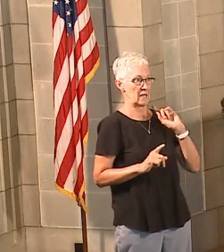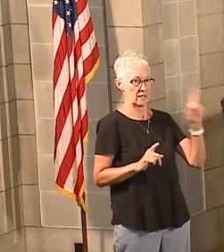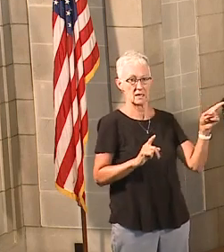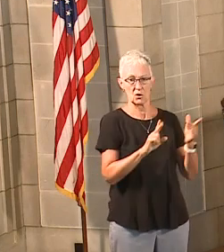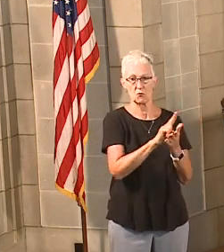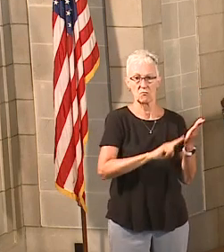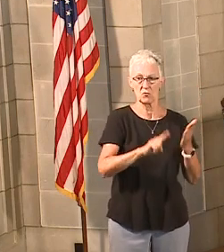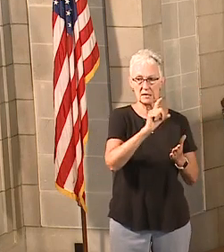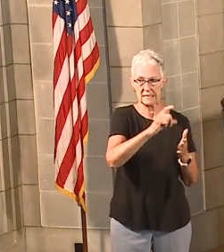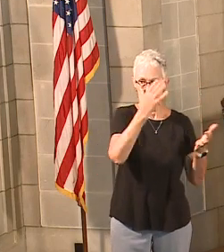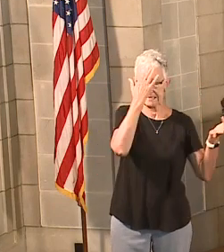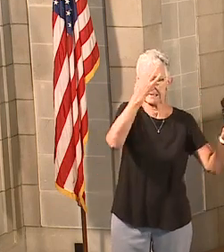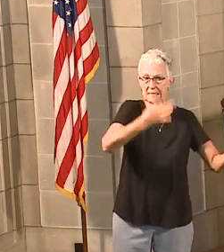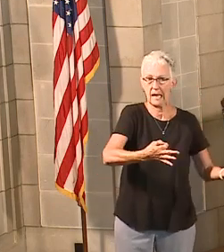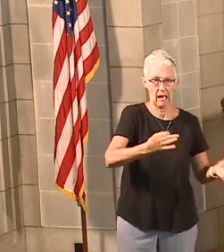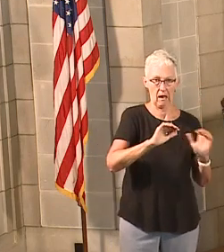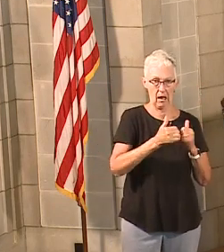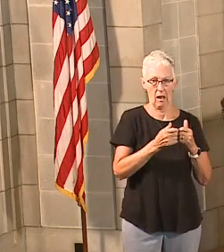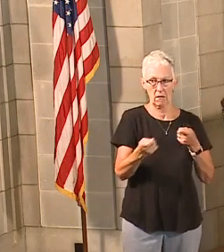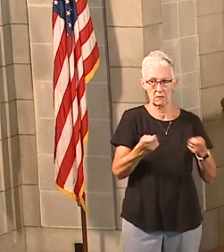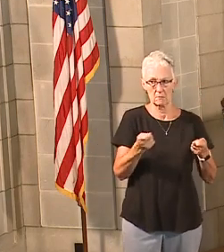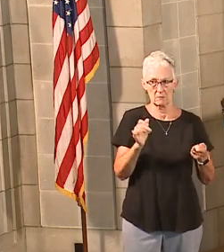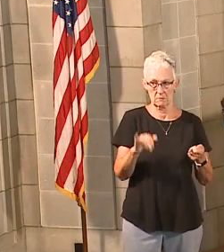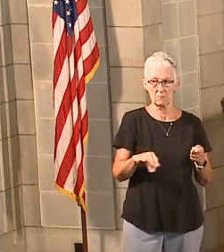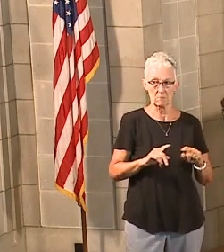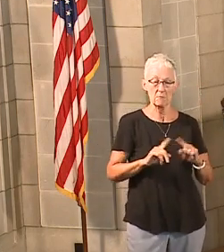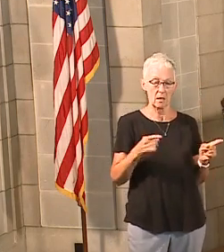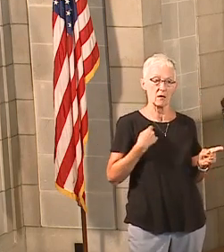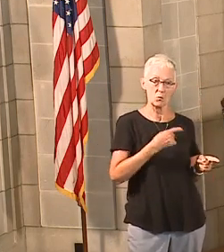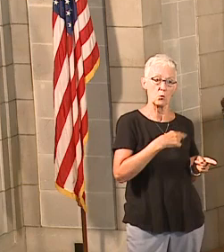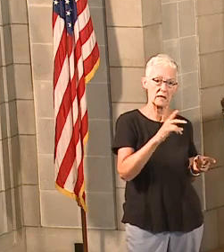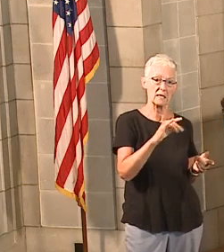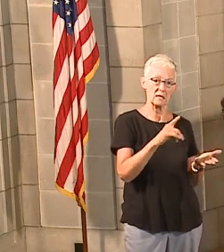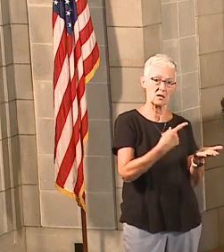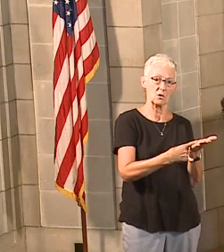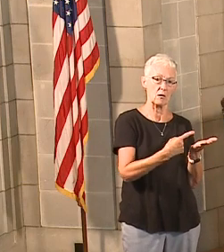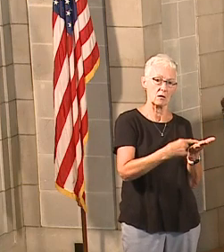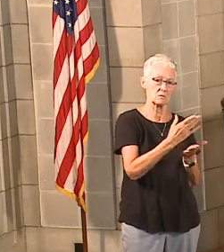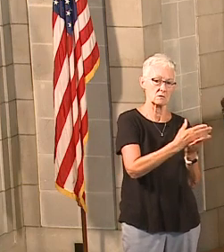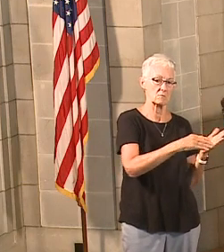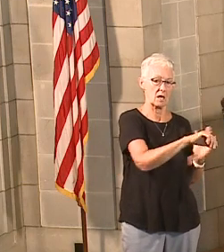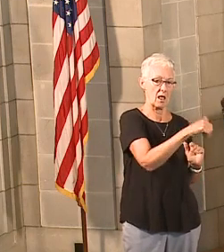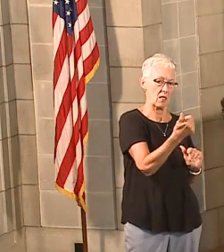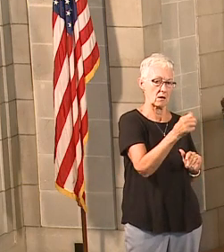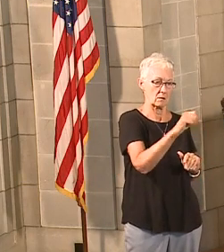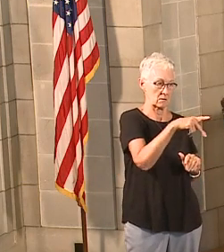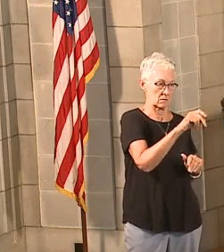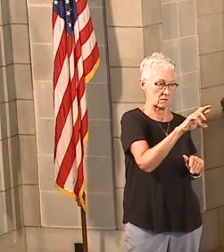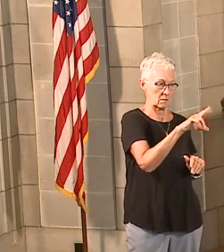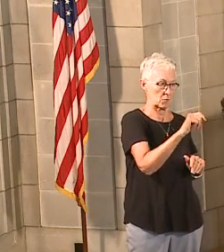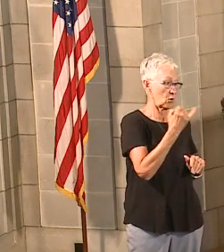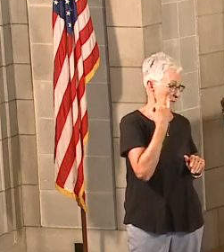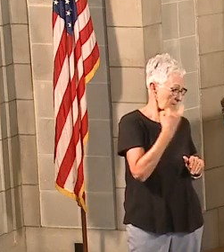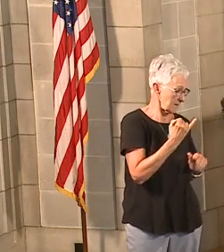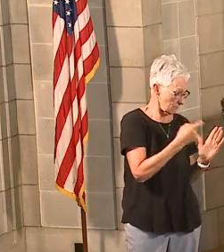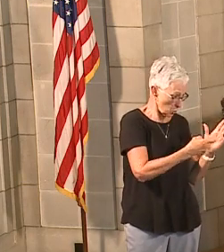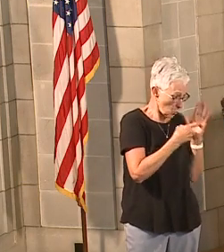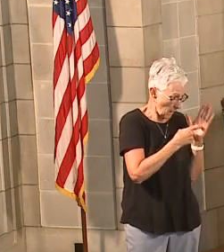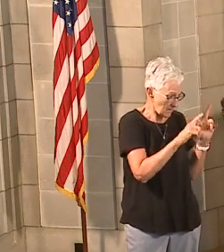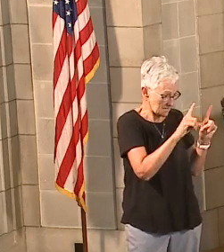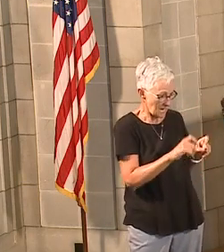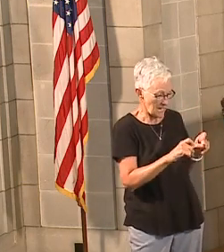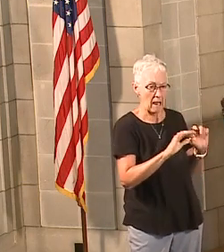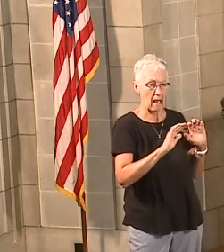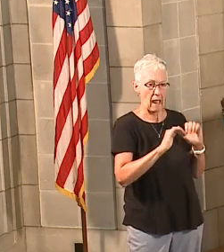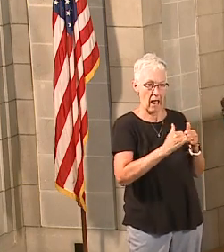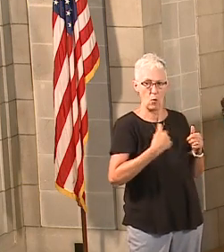But we have had some conversations with regard to some of the other sports and making sure that if there is testing required, figuring out a plan